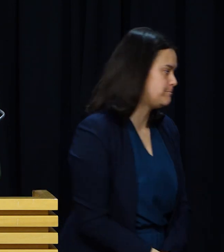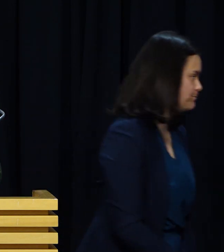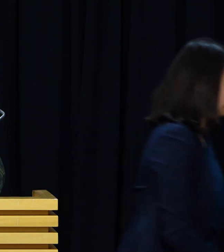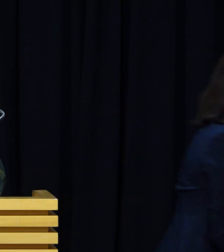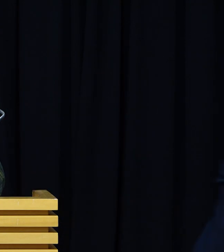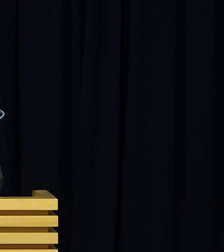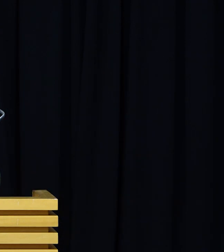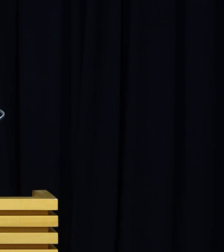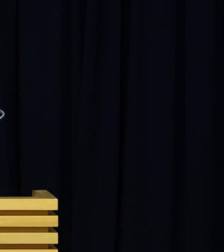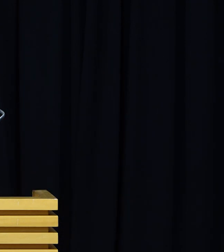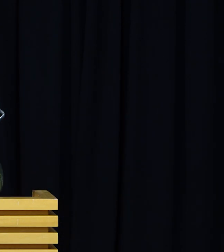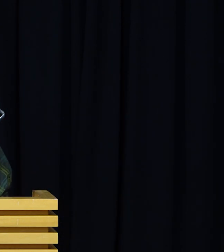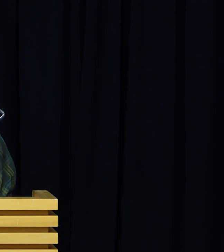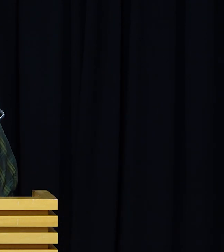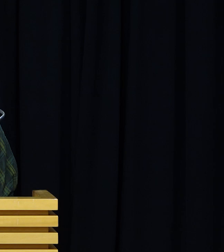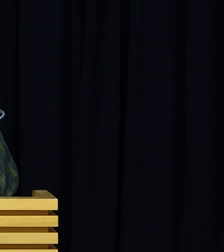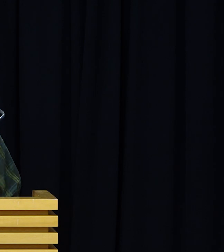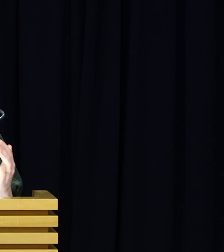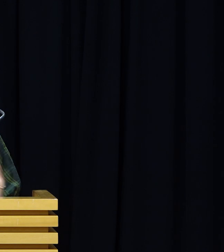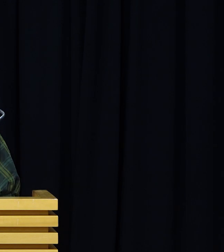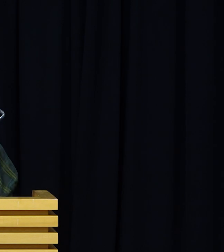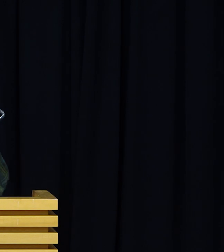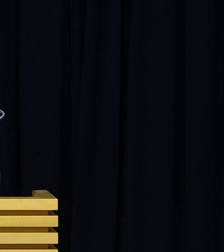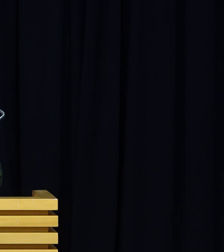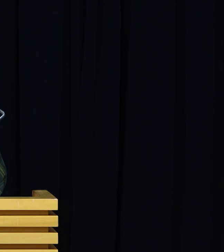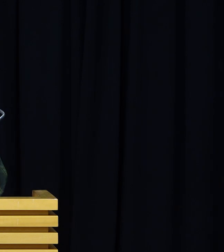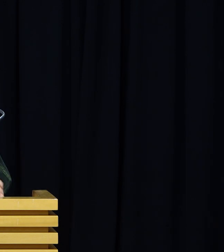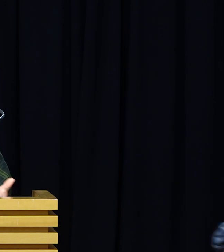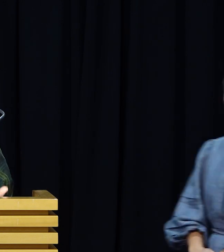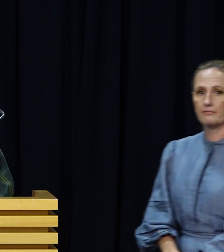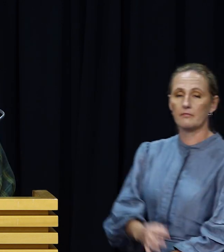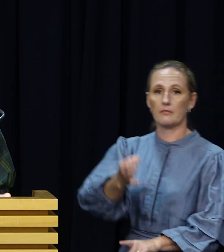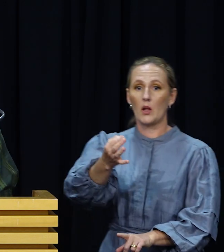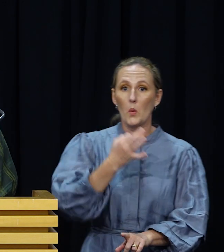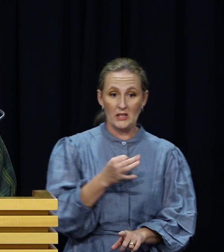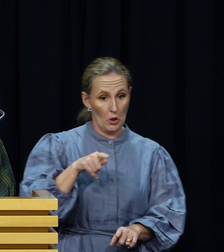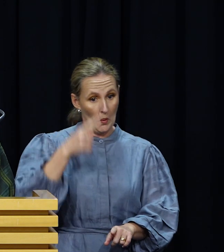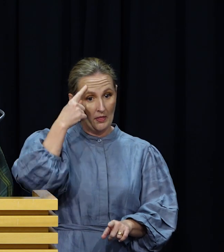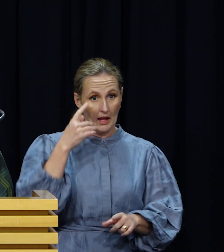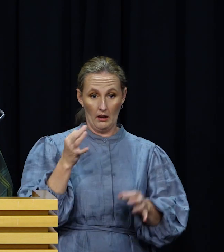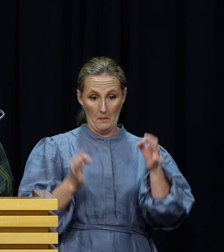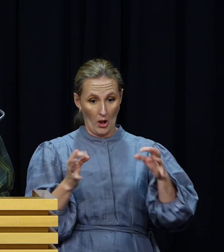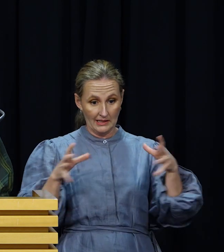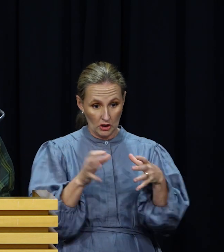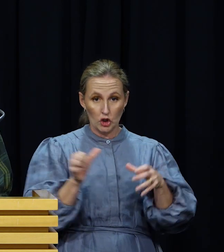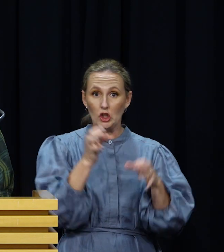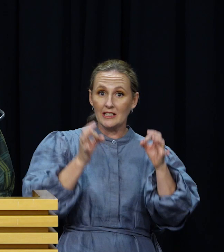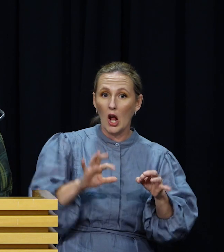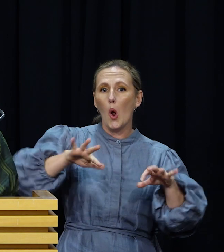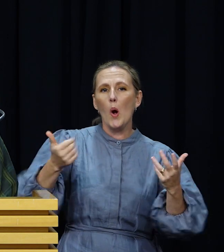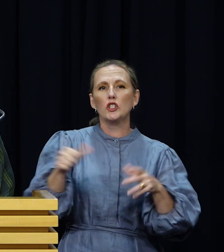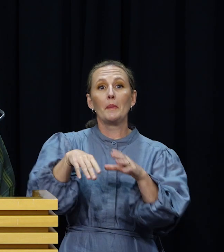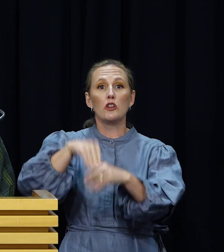it really be up to politicians to decide, or should you take it to a referendum? Ultimately, you could equally argue that in referendum,